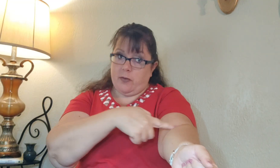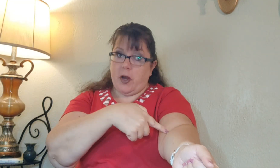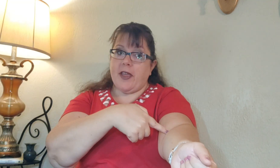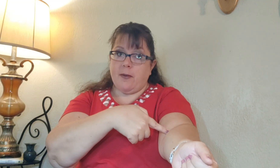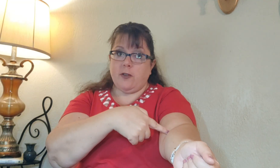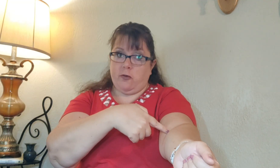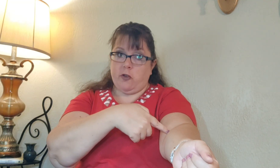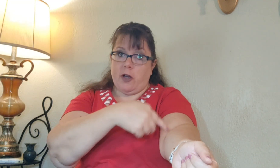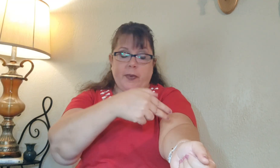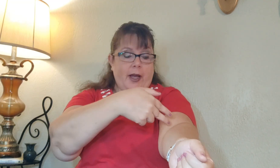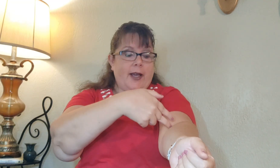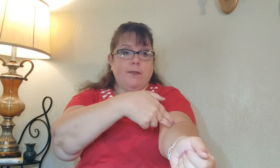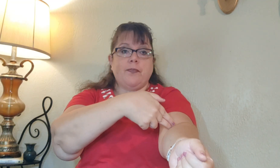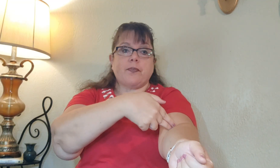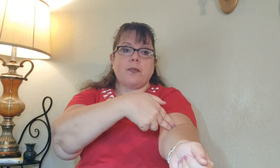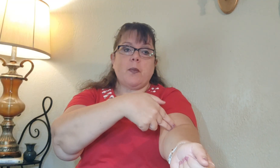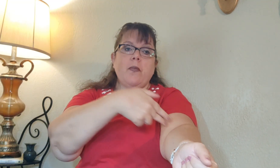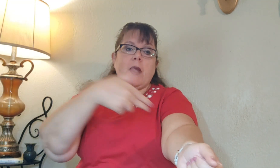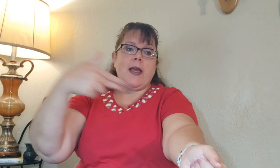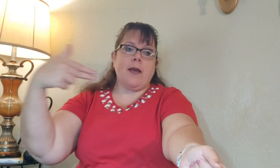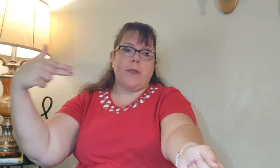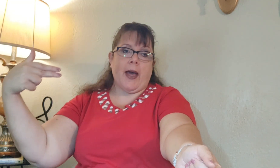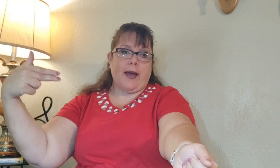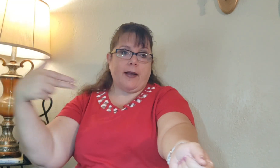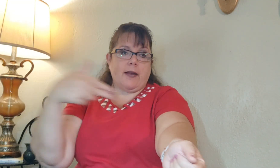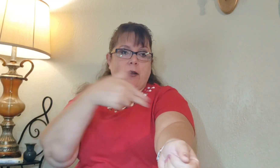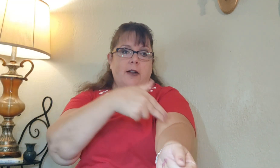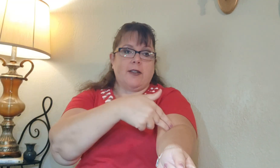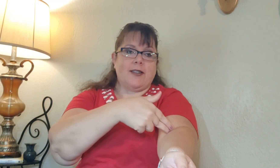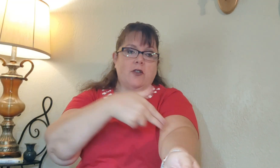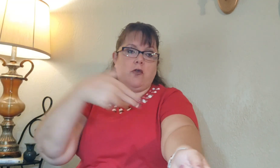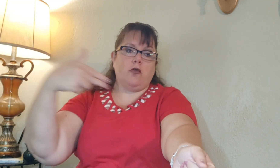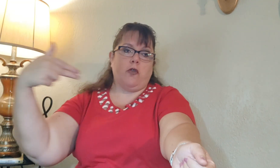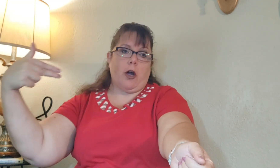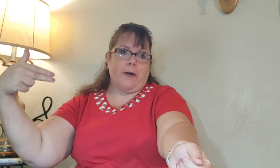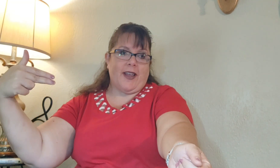where they would draw blood and back, because it's drawing.